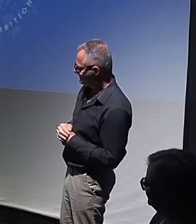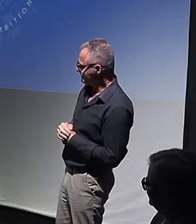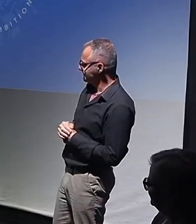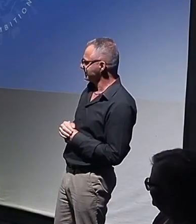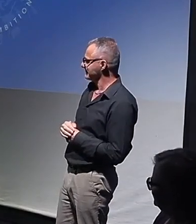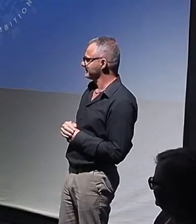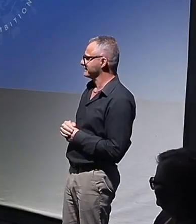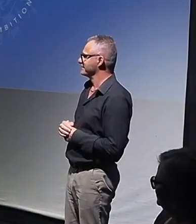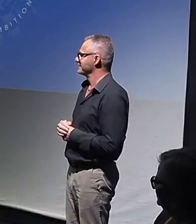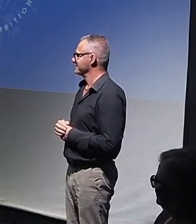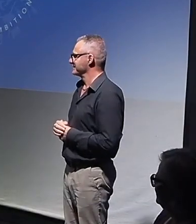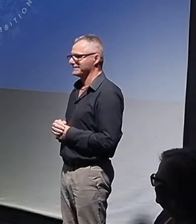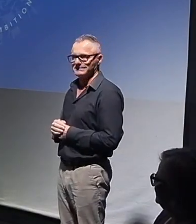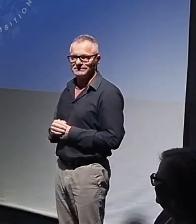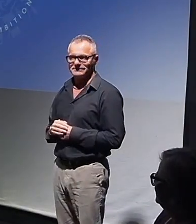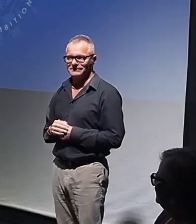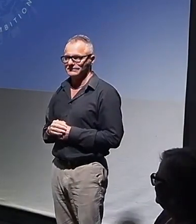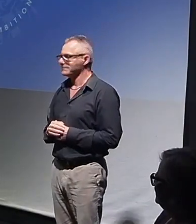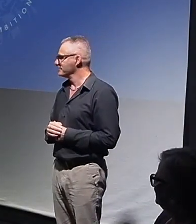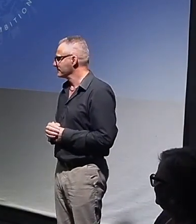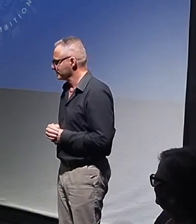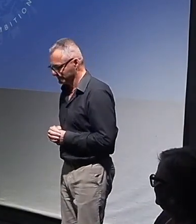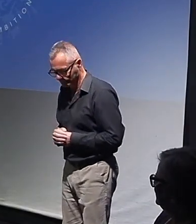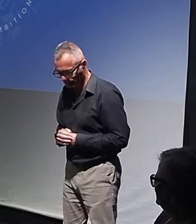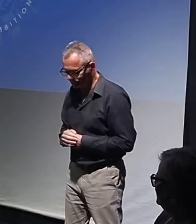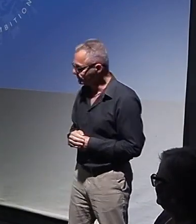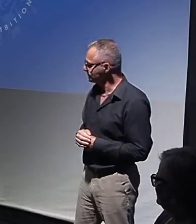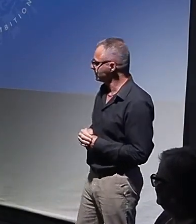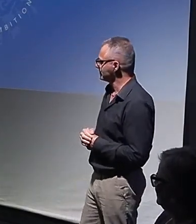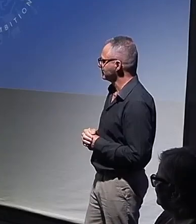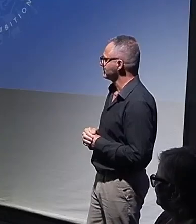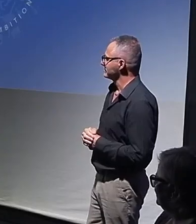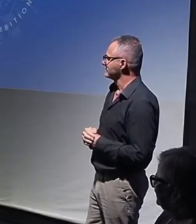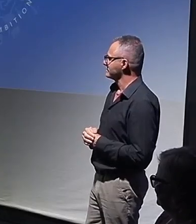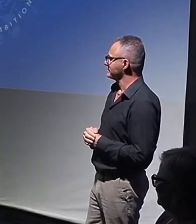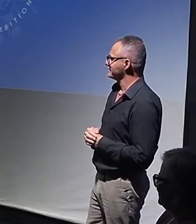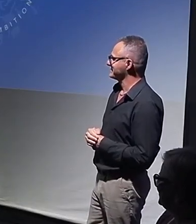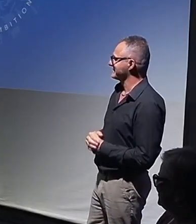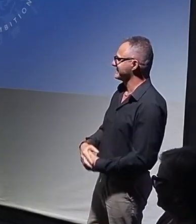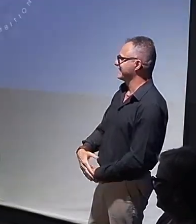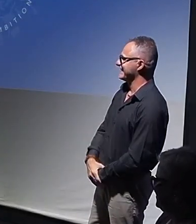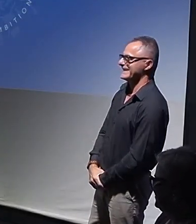Thank you, Christine. Thank you. Do you want to? Put his radio mic down.